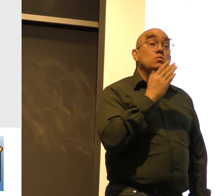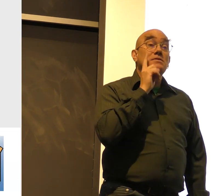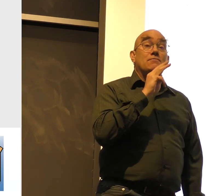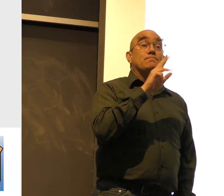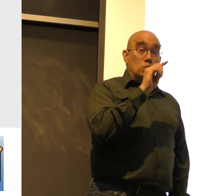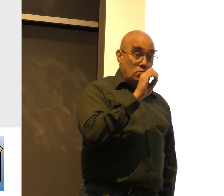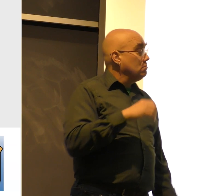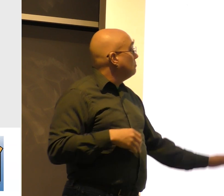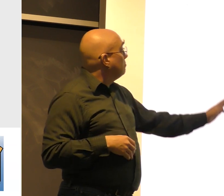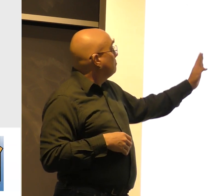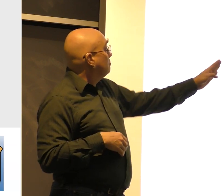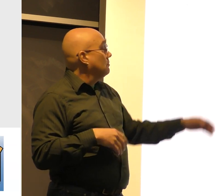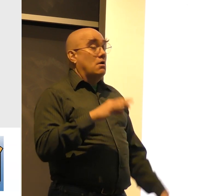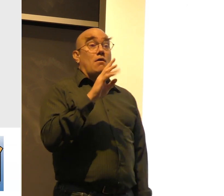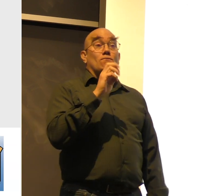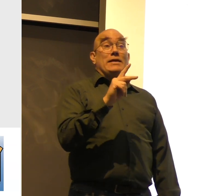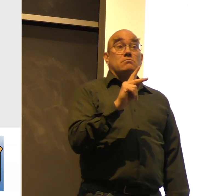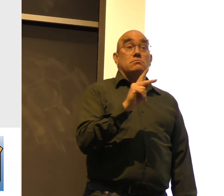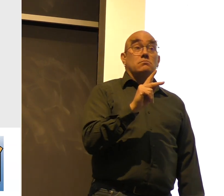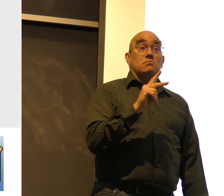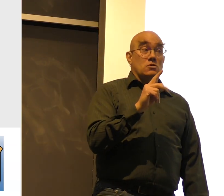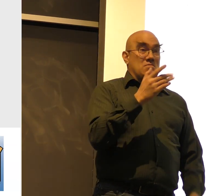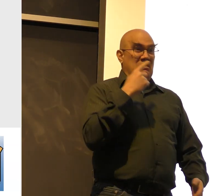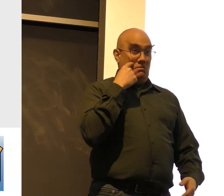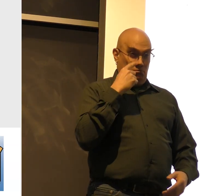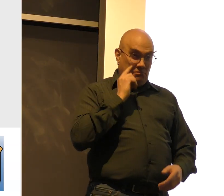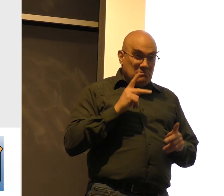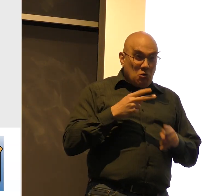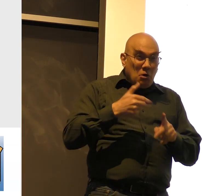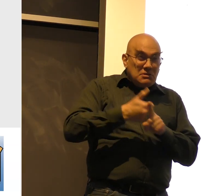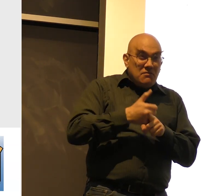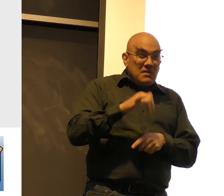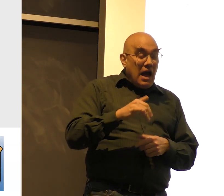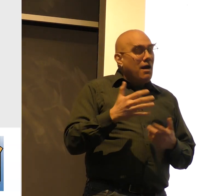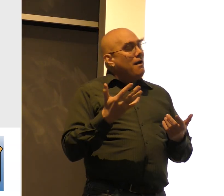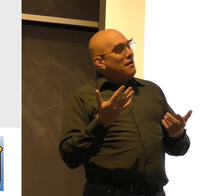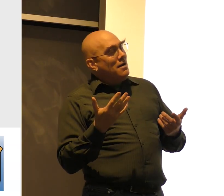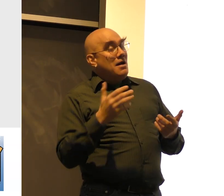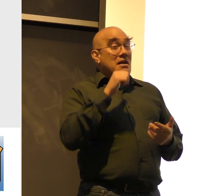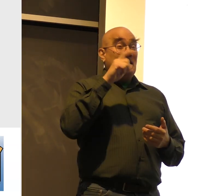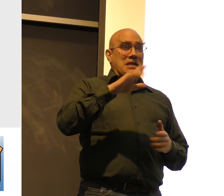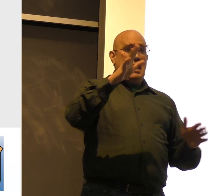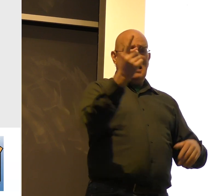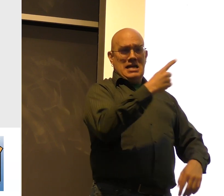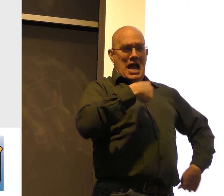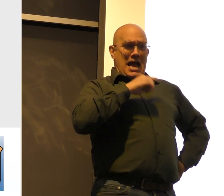deaf mute, and lastly, freak. You might think, really, do deaf people call themselves that? Well, not